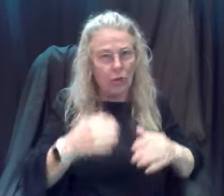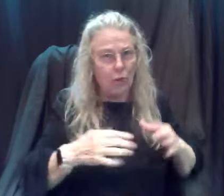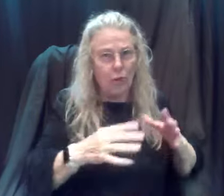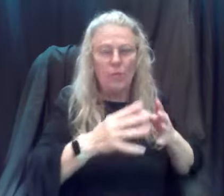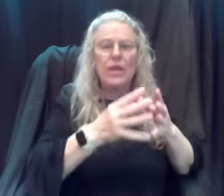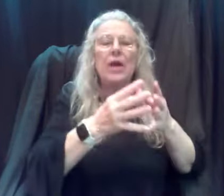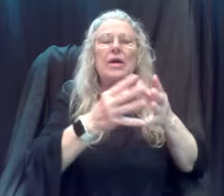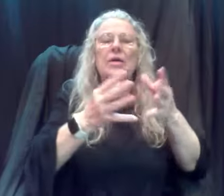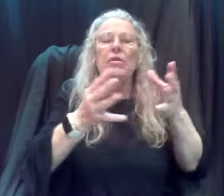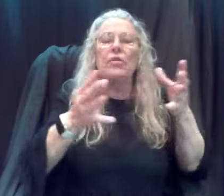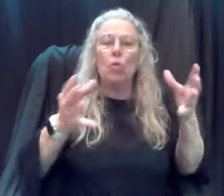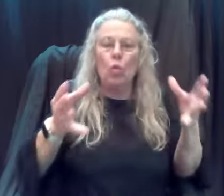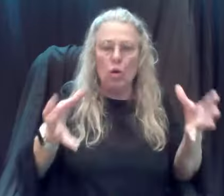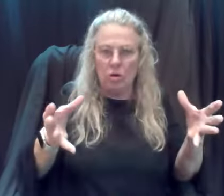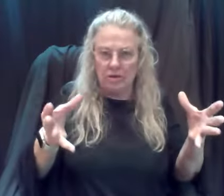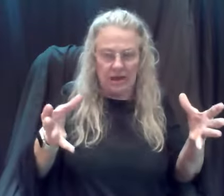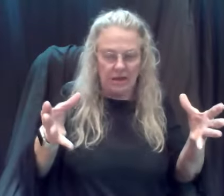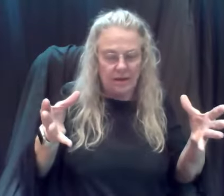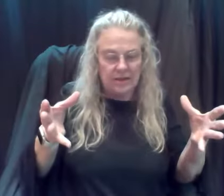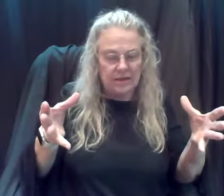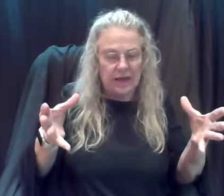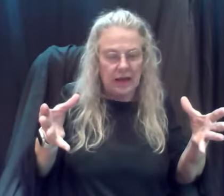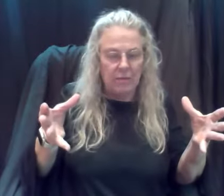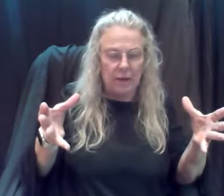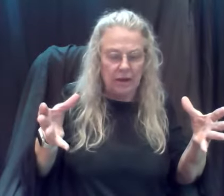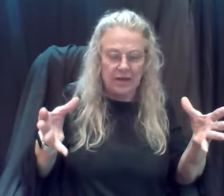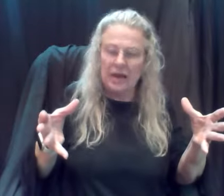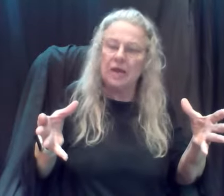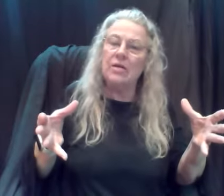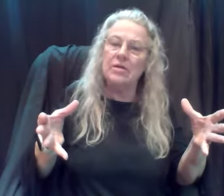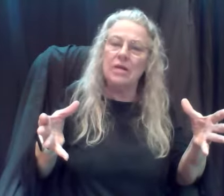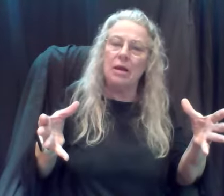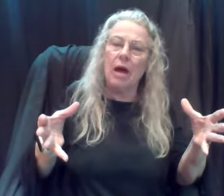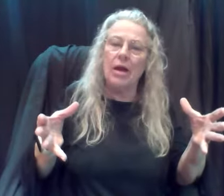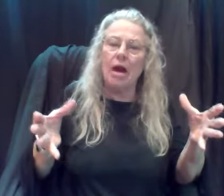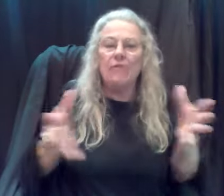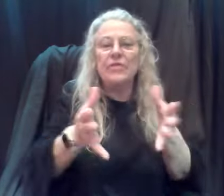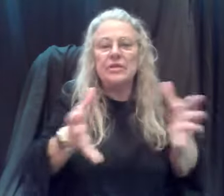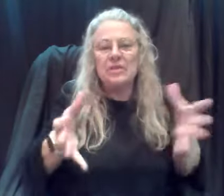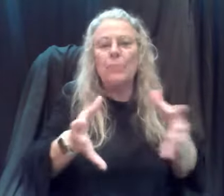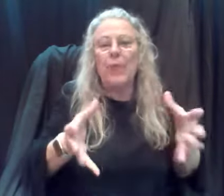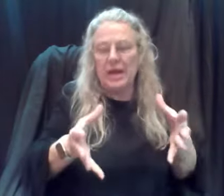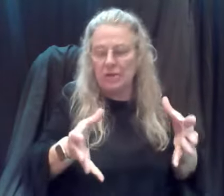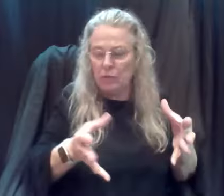the words and not sing it. Because again, there's a lot of space between